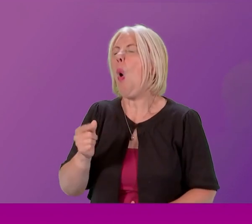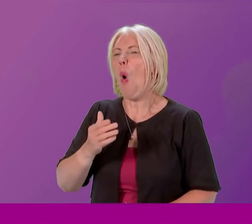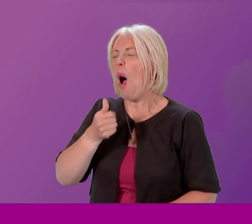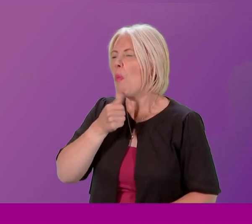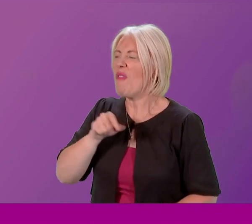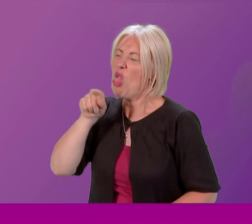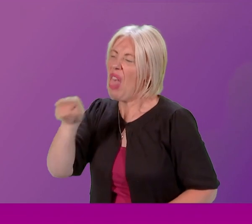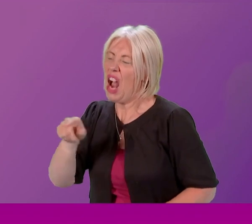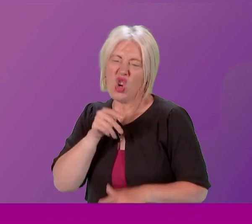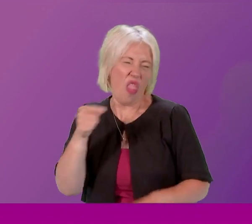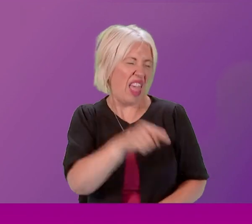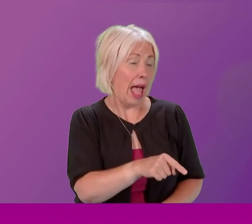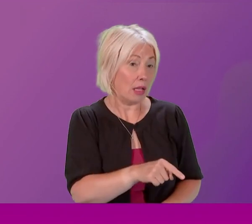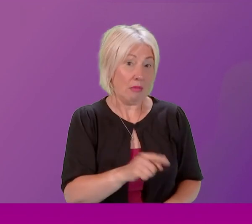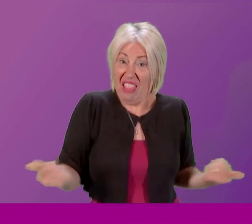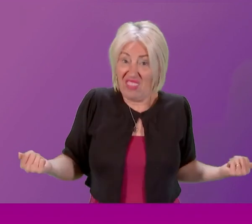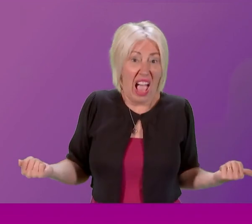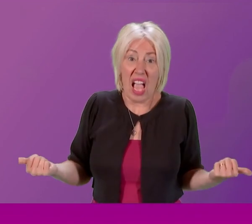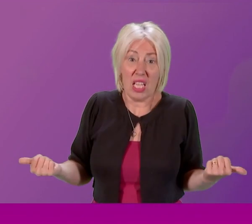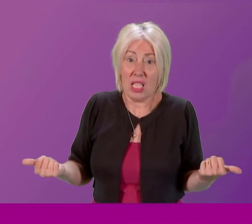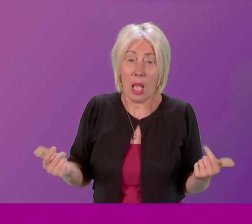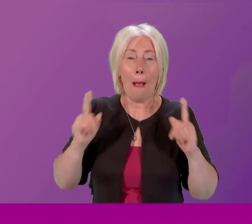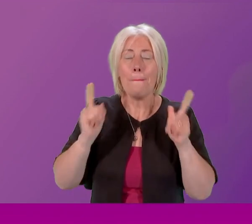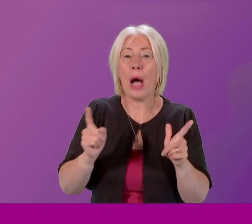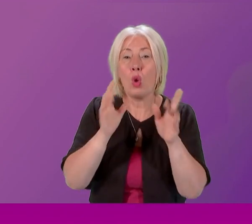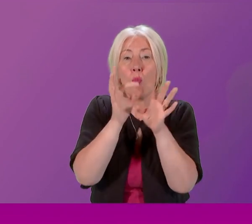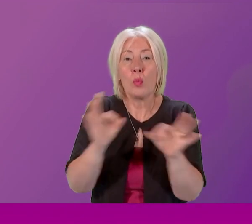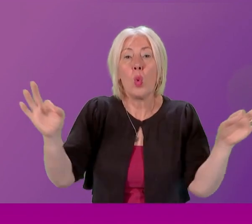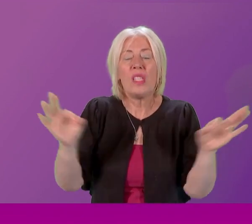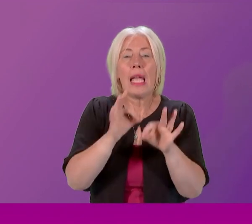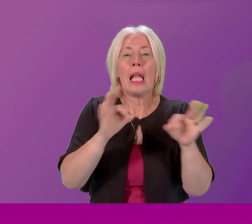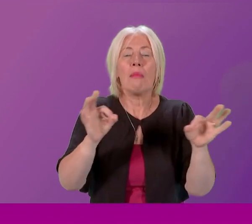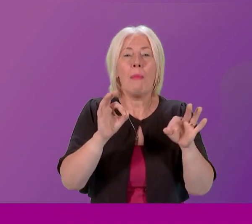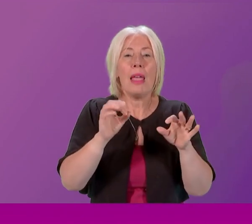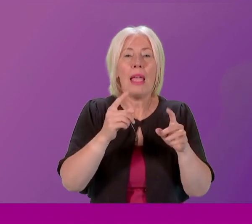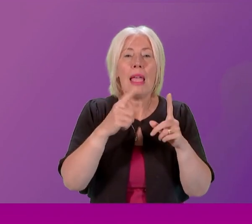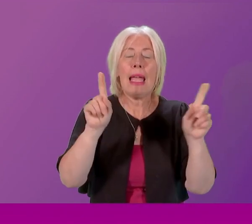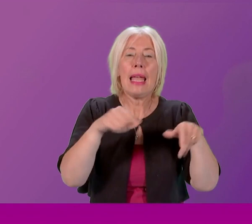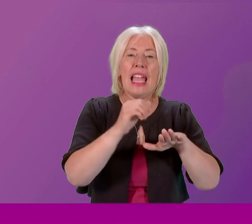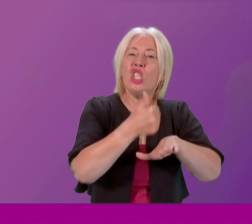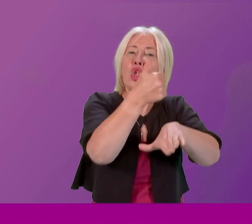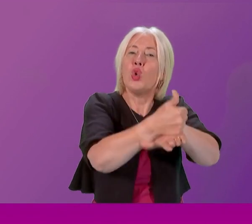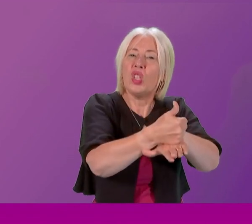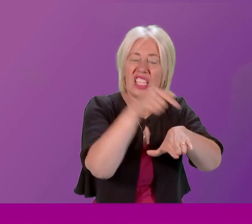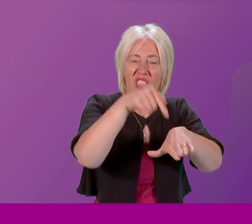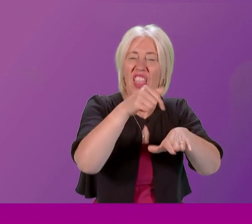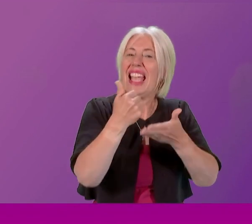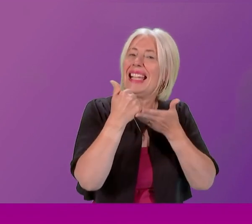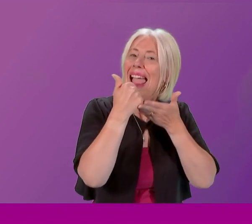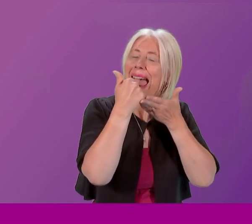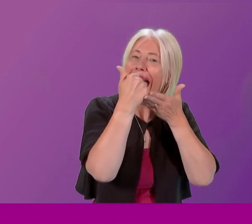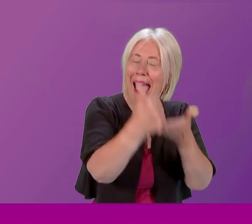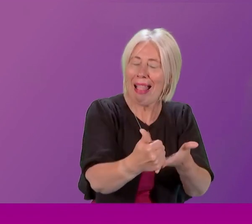that and I don't like that, that's absolutely fine. But I think music institutions can really help to